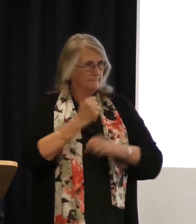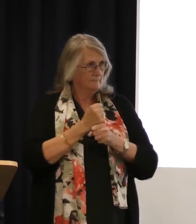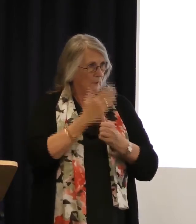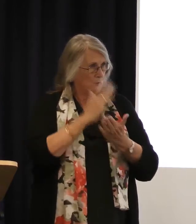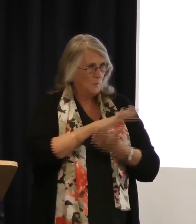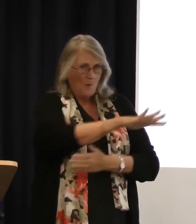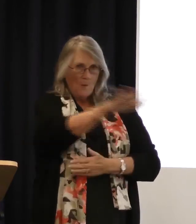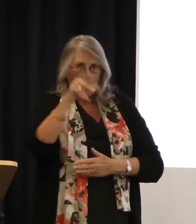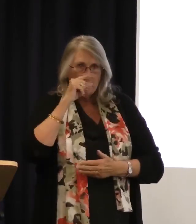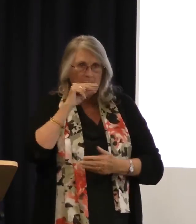look very serious.